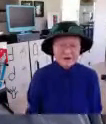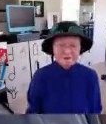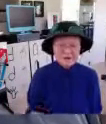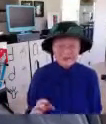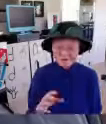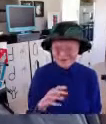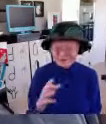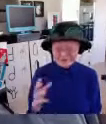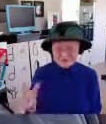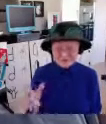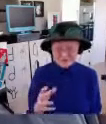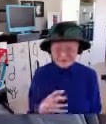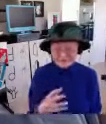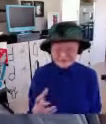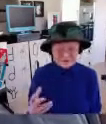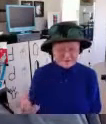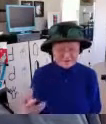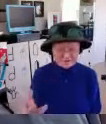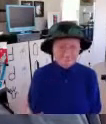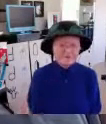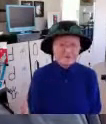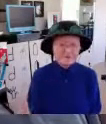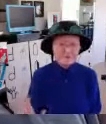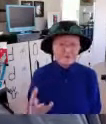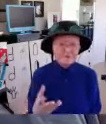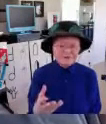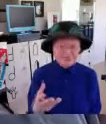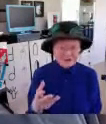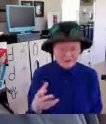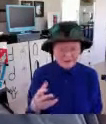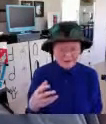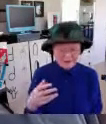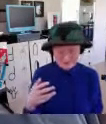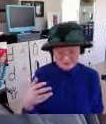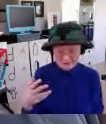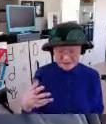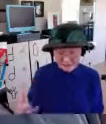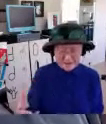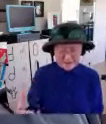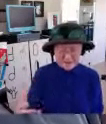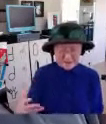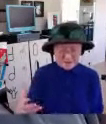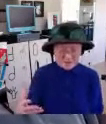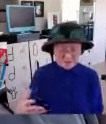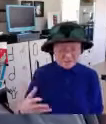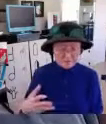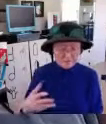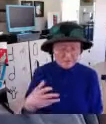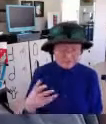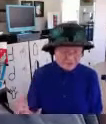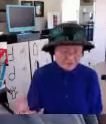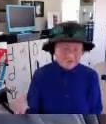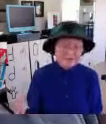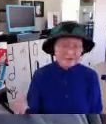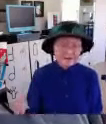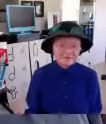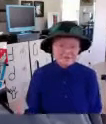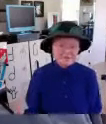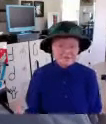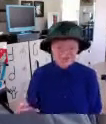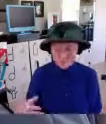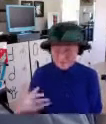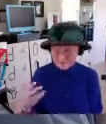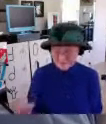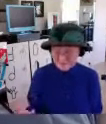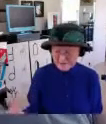all those signs we've never even written before, because although sign writing is used to write over 40 sign languages, one of the